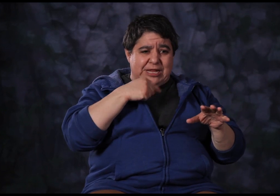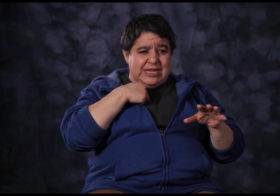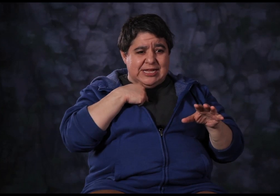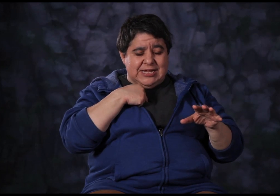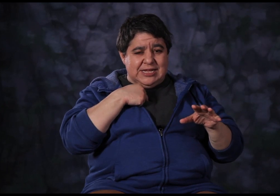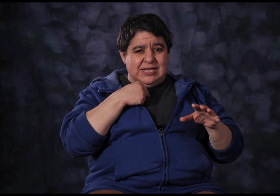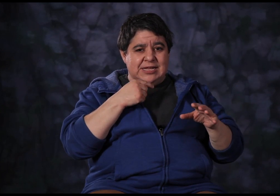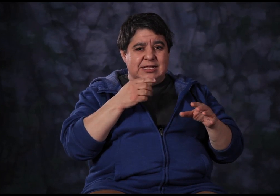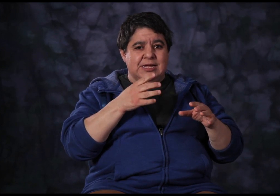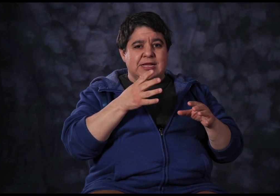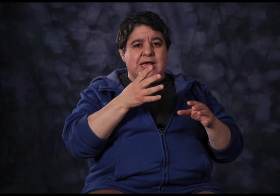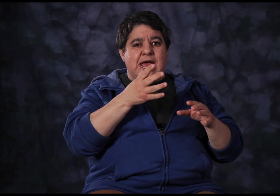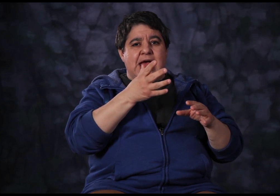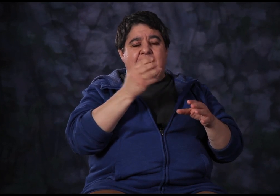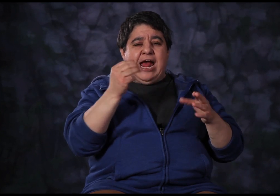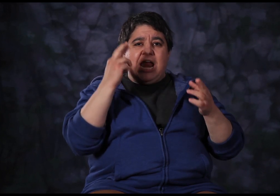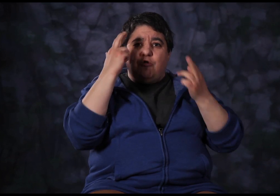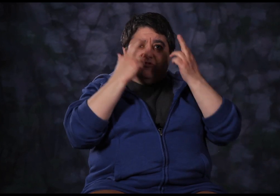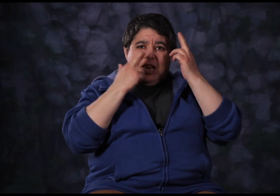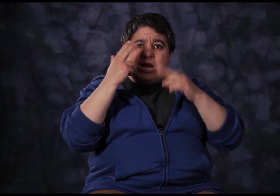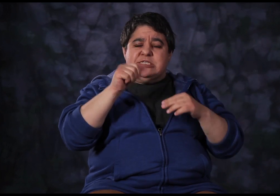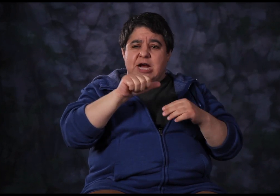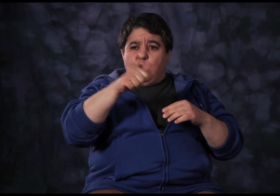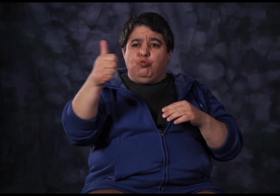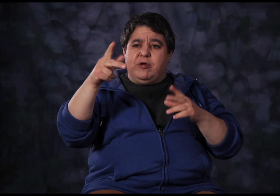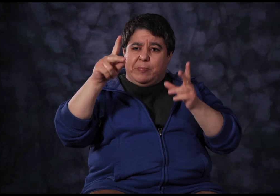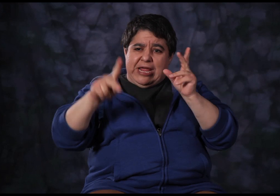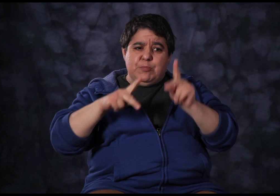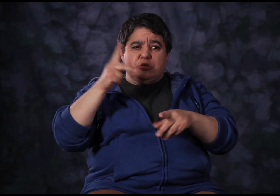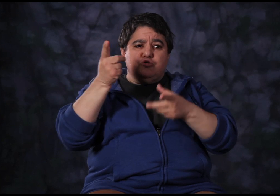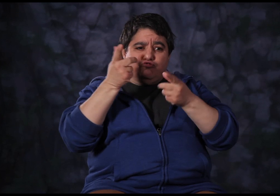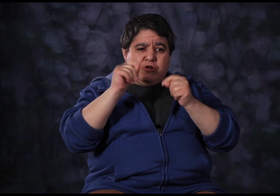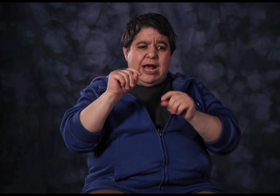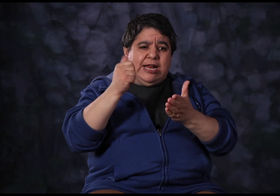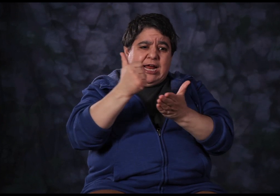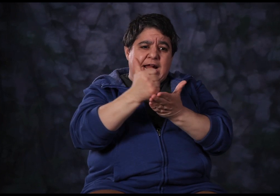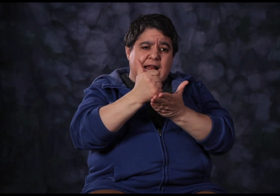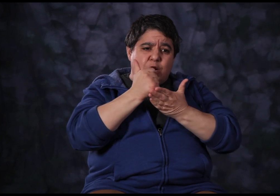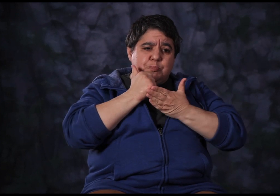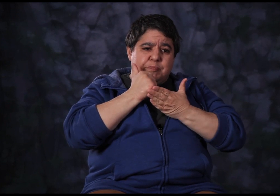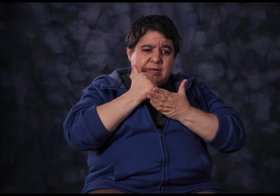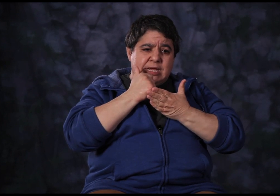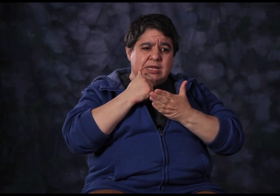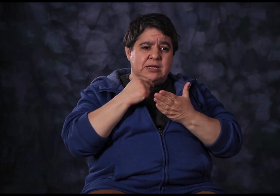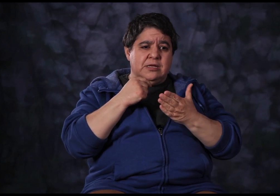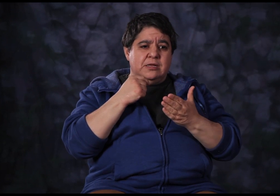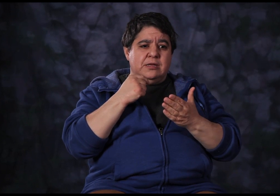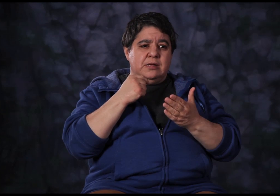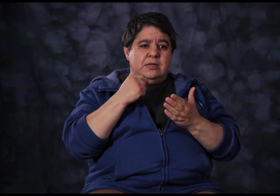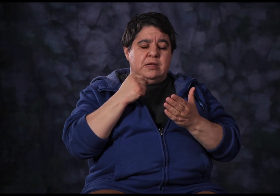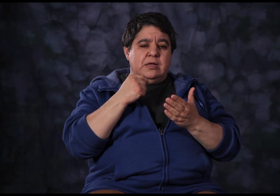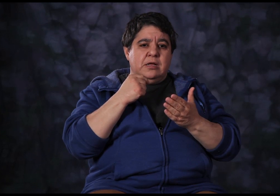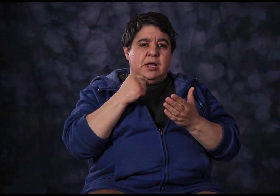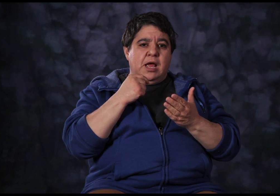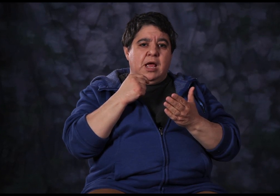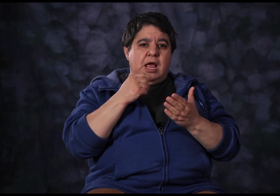And God isn't ready to take me. And I recognize that there are other people in my life who are in fact trying to help me.